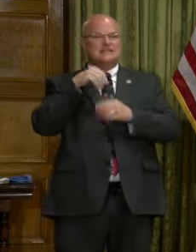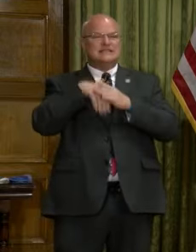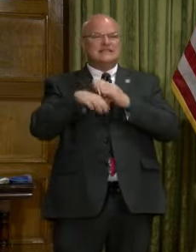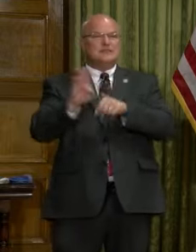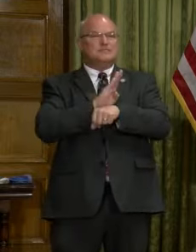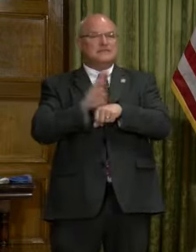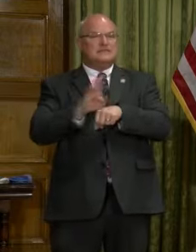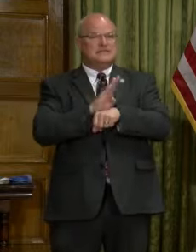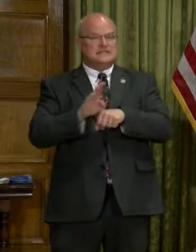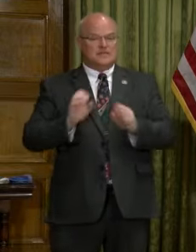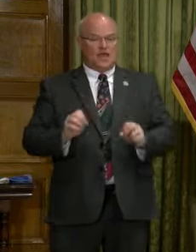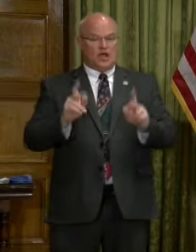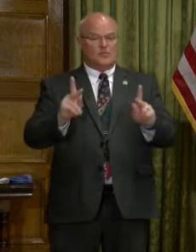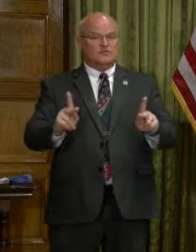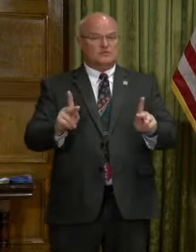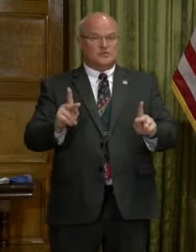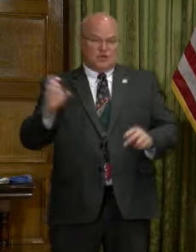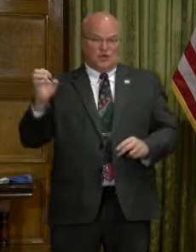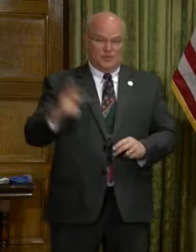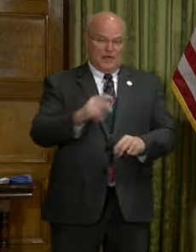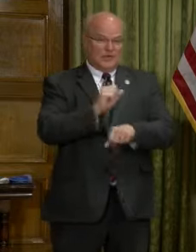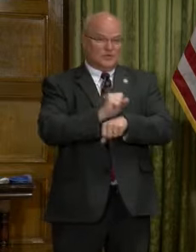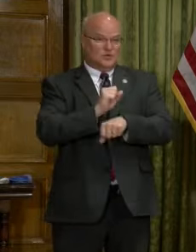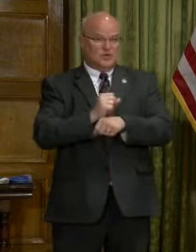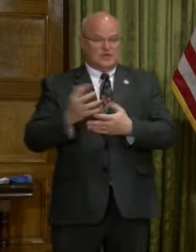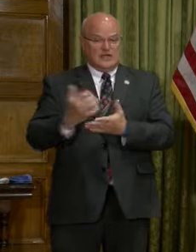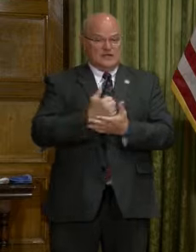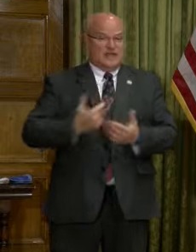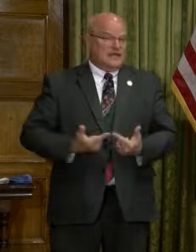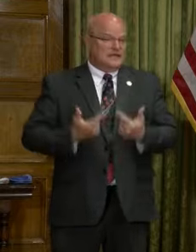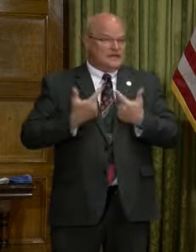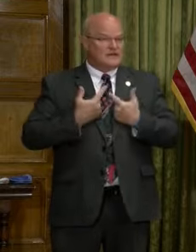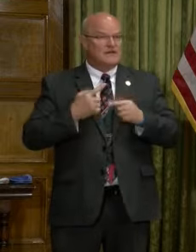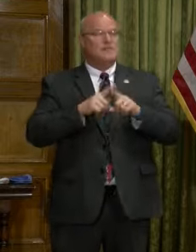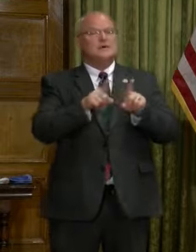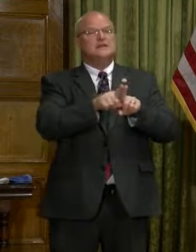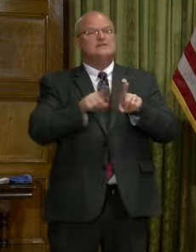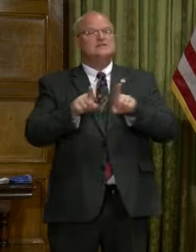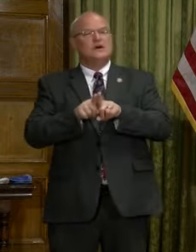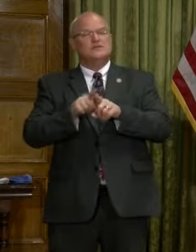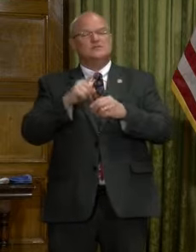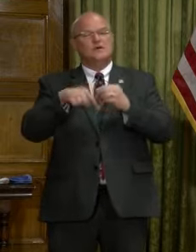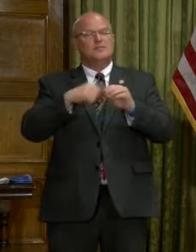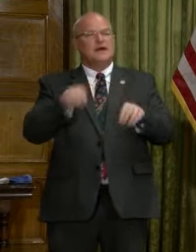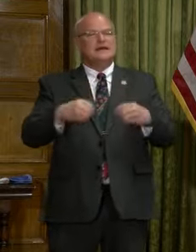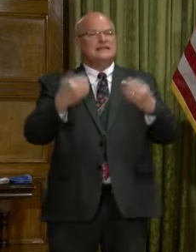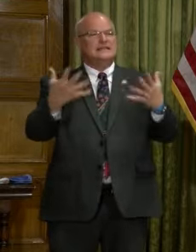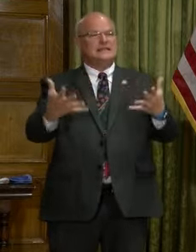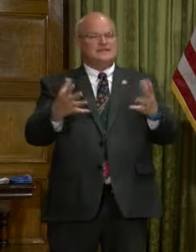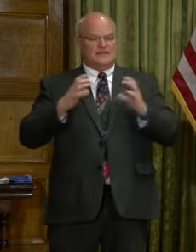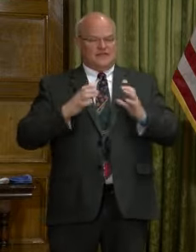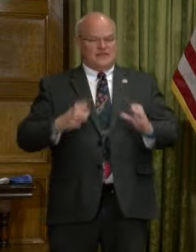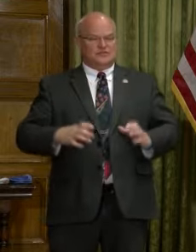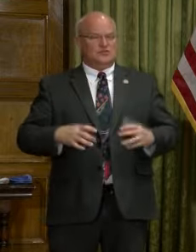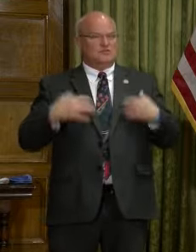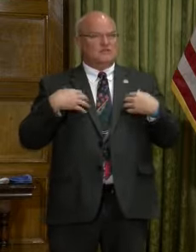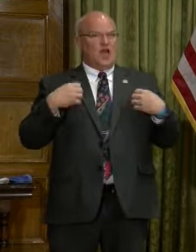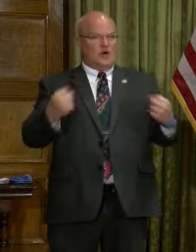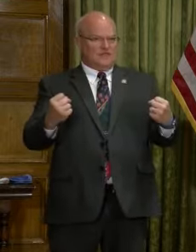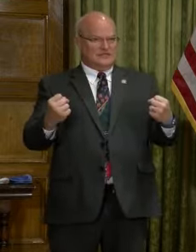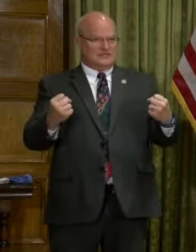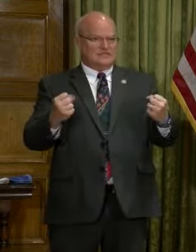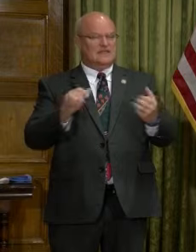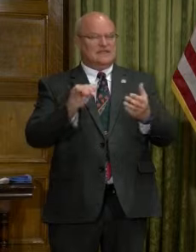giving businesses an opportunity to go back to work and make a living, but it's also about giving the consumers